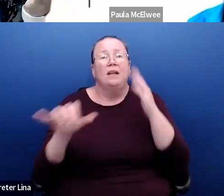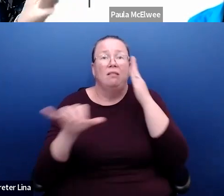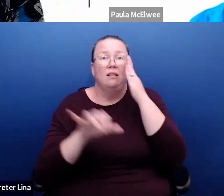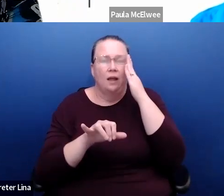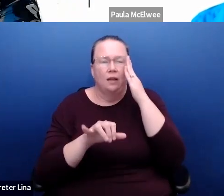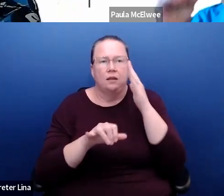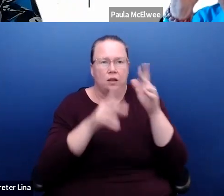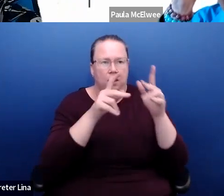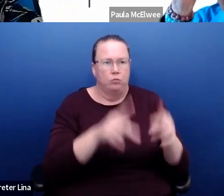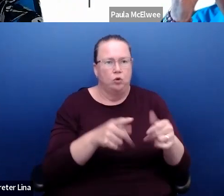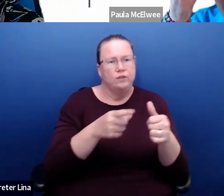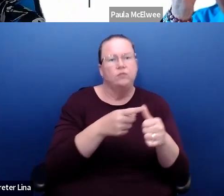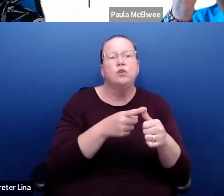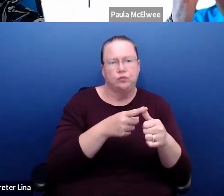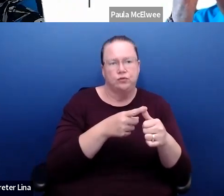person first. We're